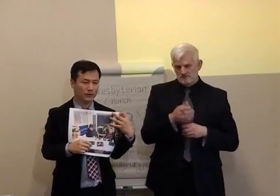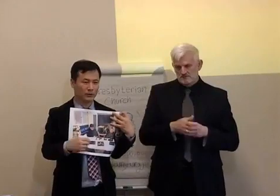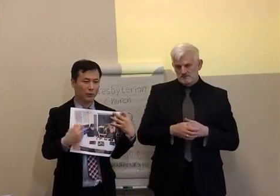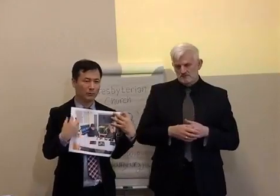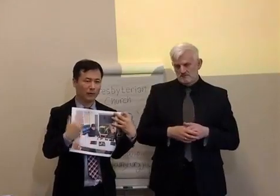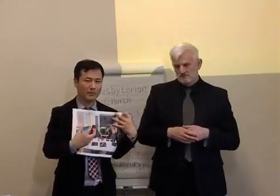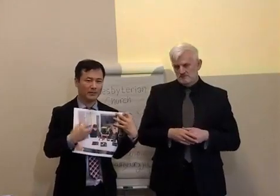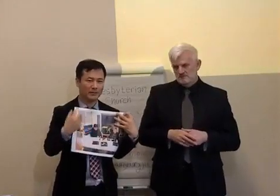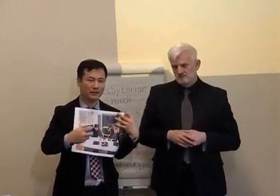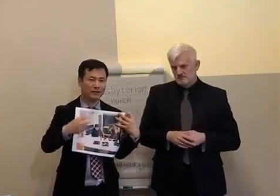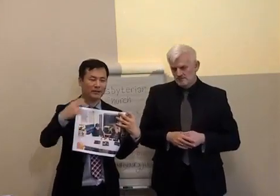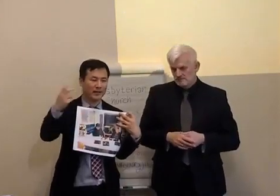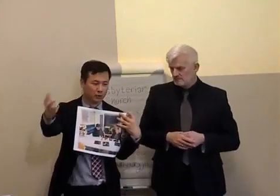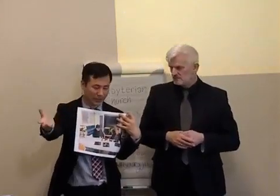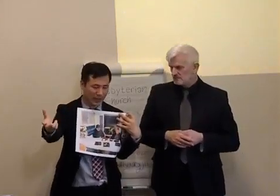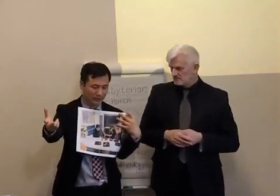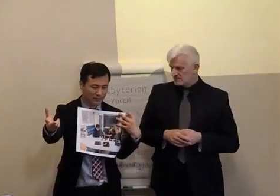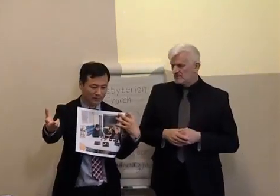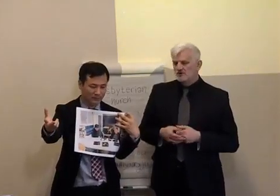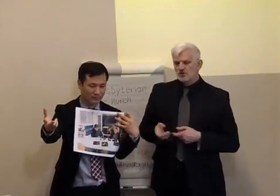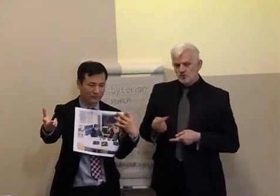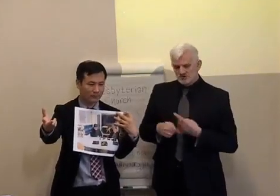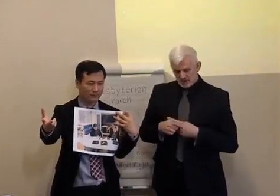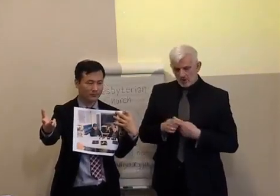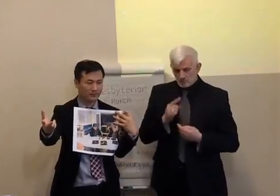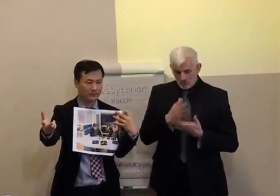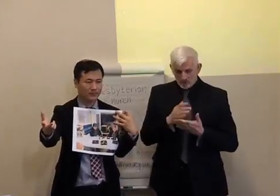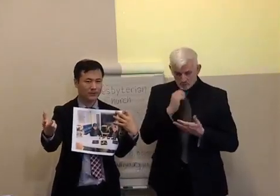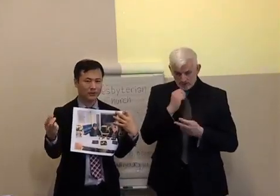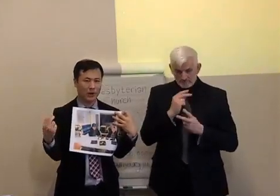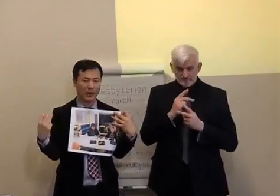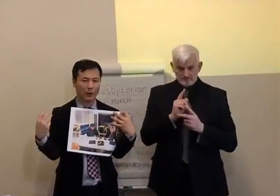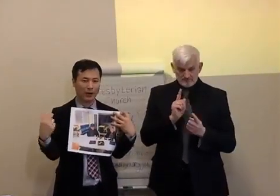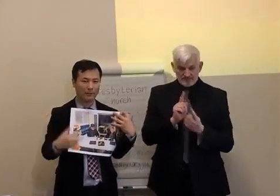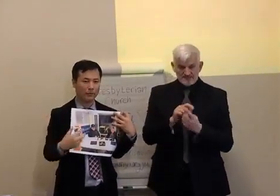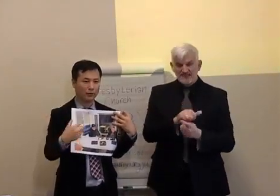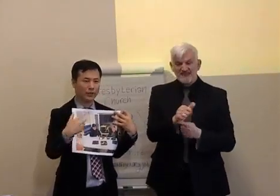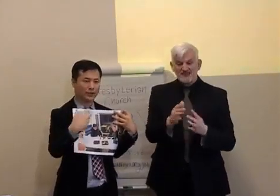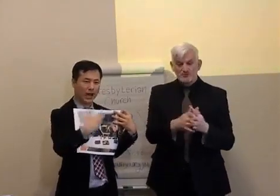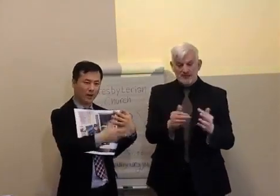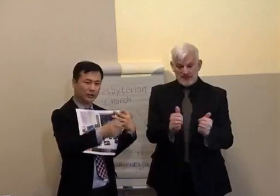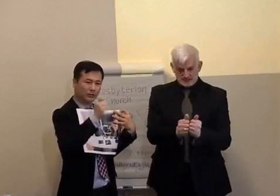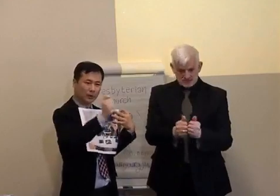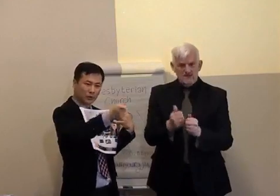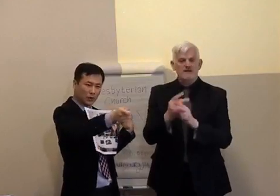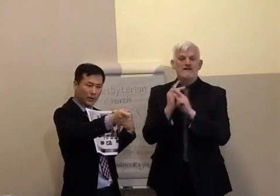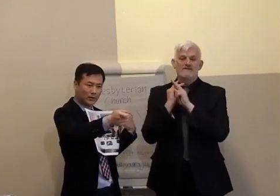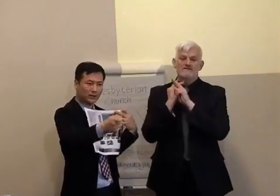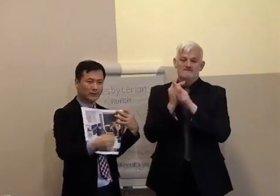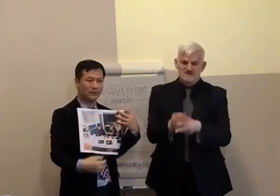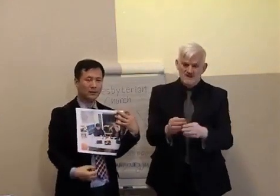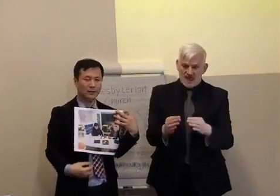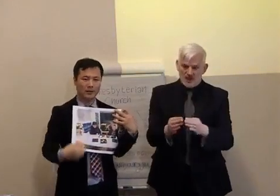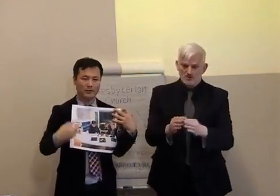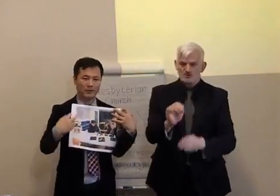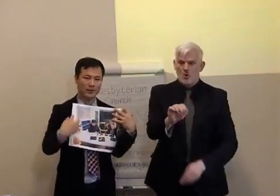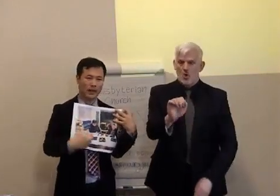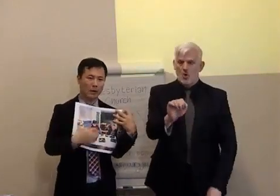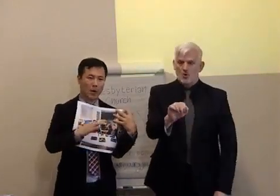So we promised to meet next weekend. So I came to his house, knocked the door, but he never